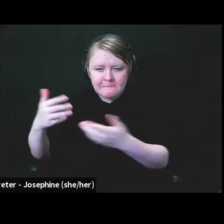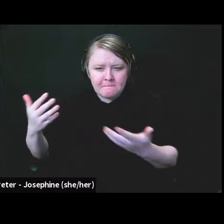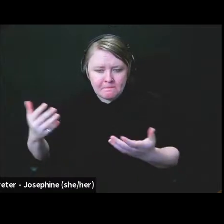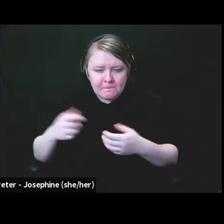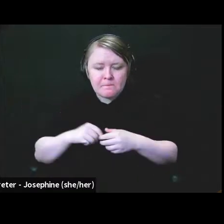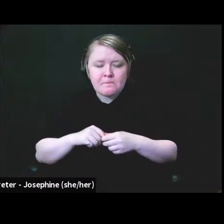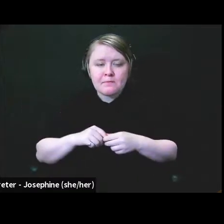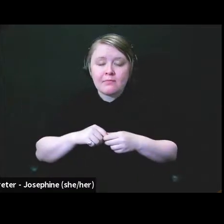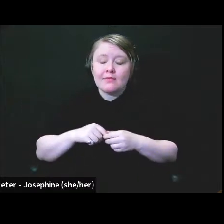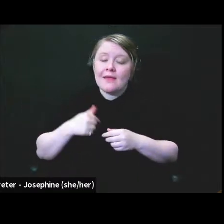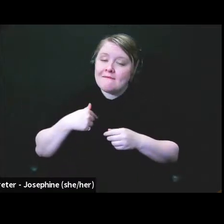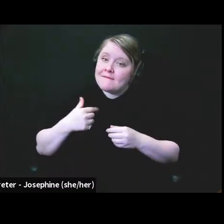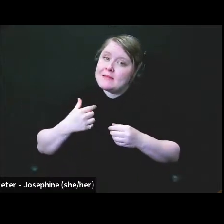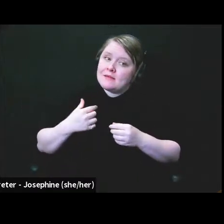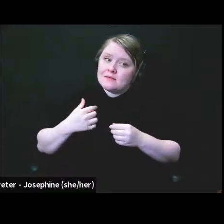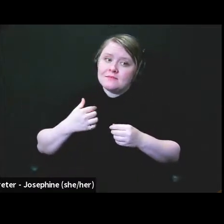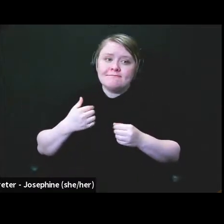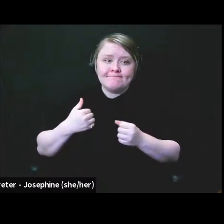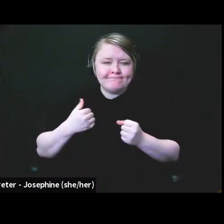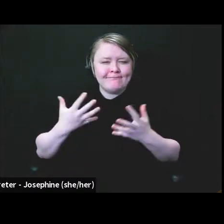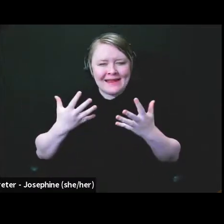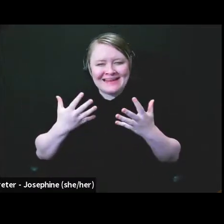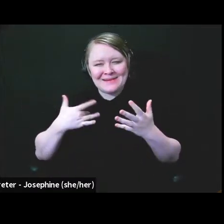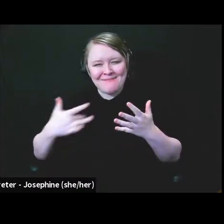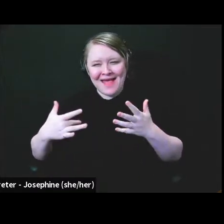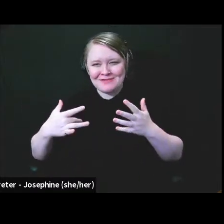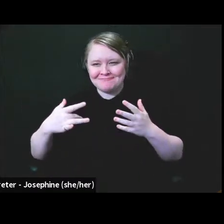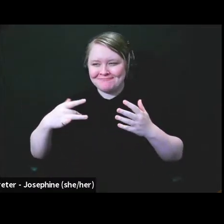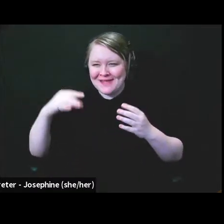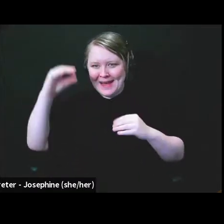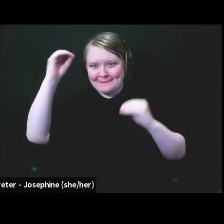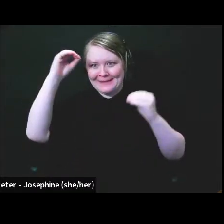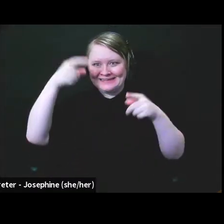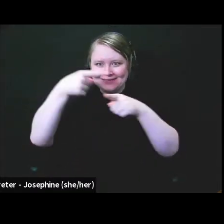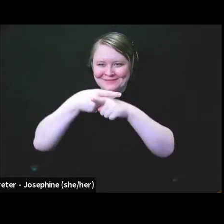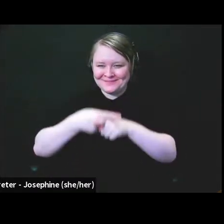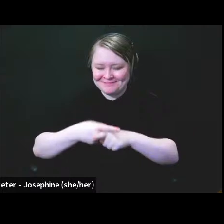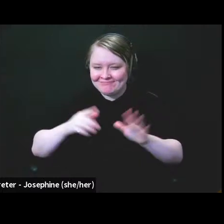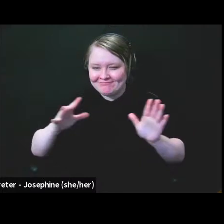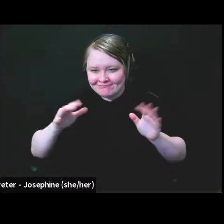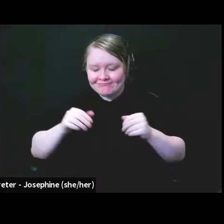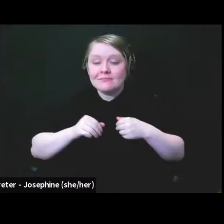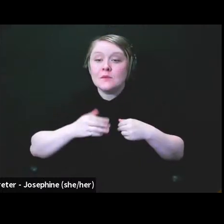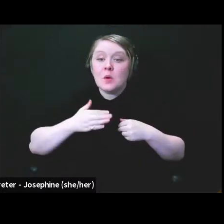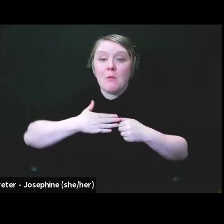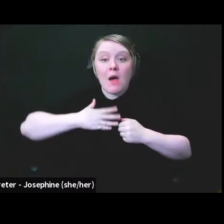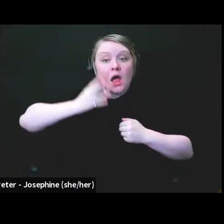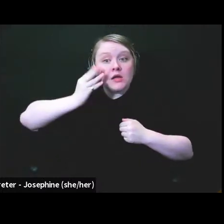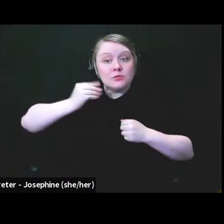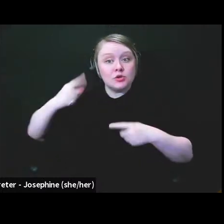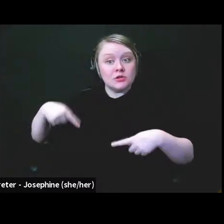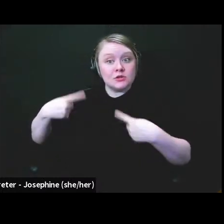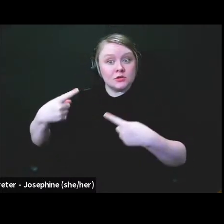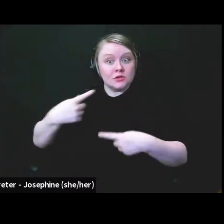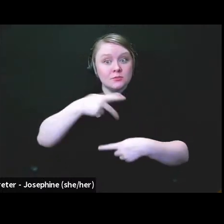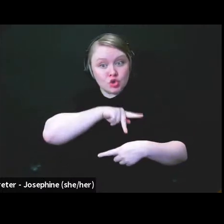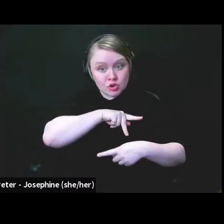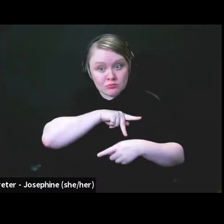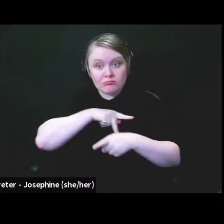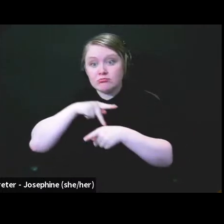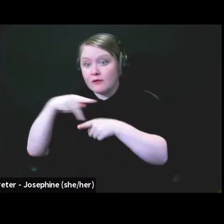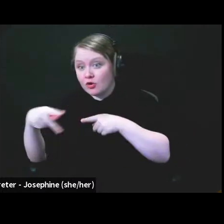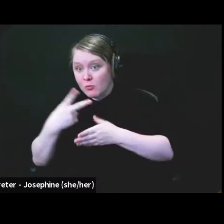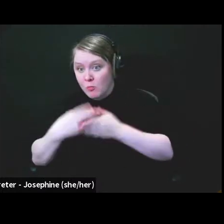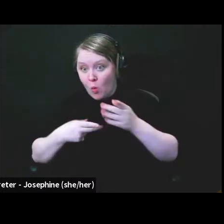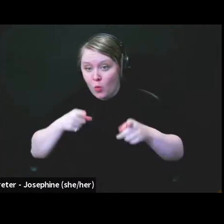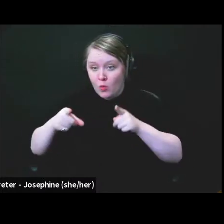I have a lot of controversial things to say about that. So, in my experience, personally and professionally, I